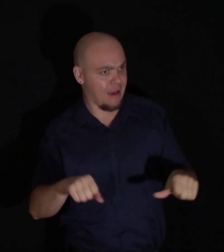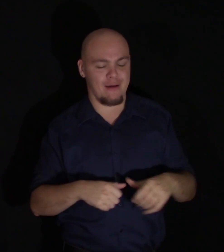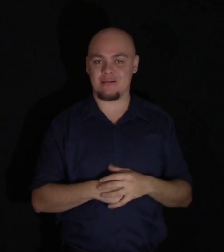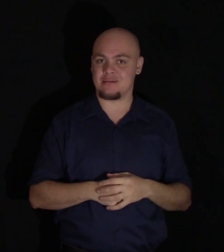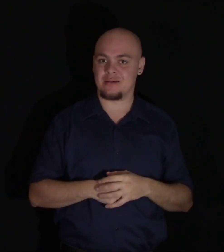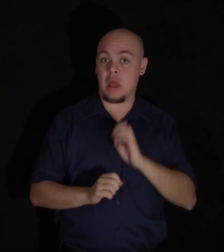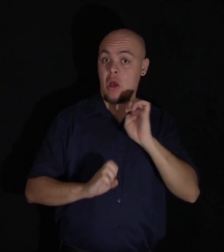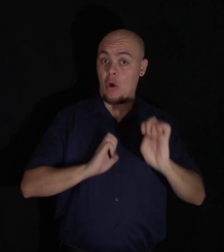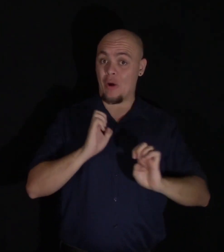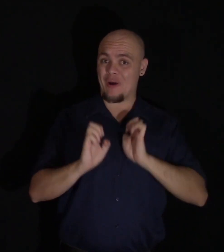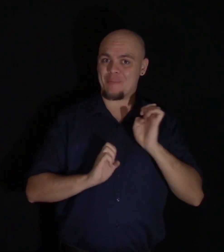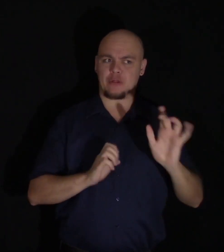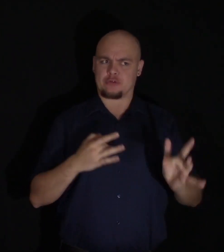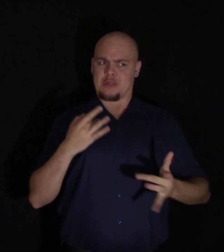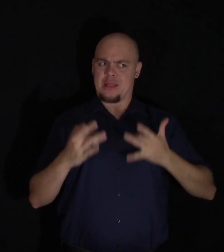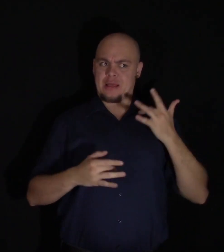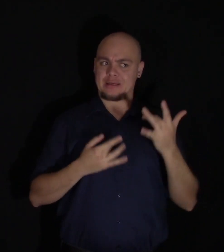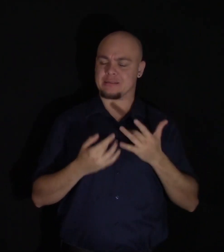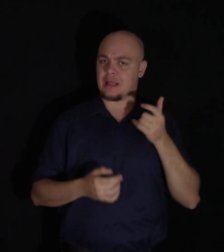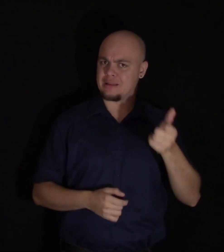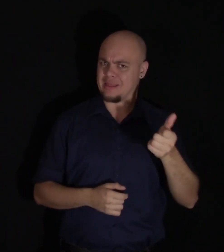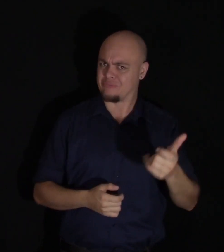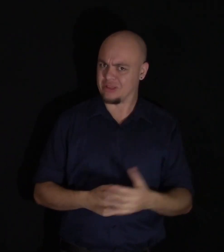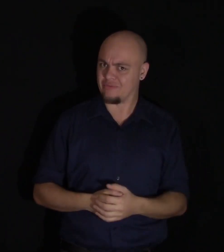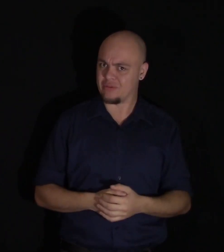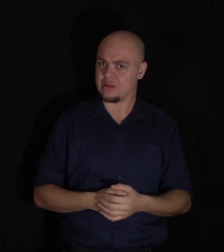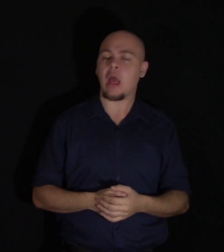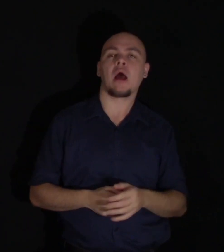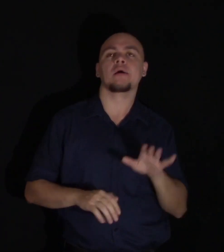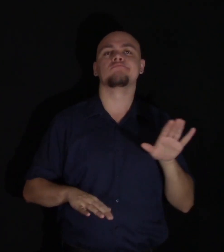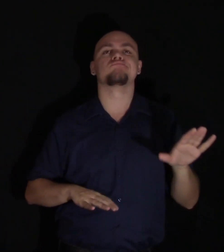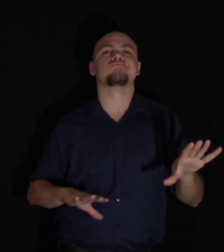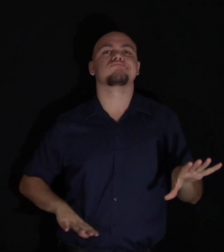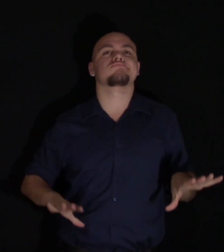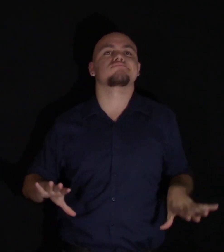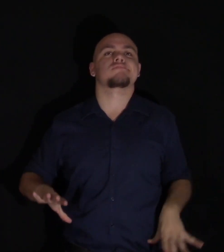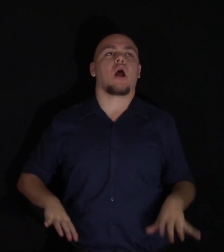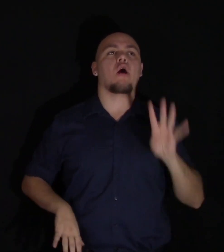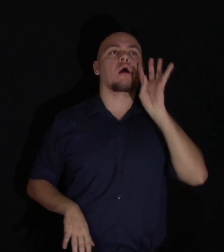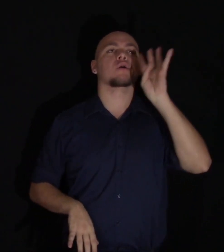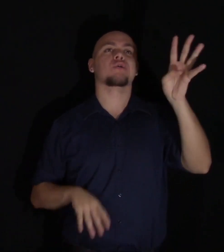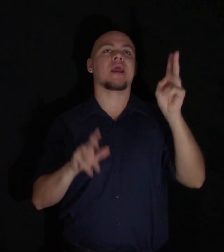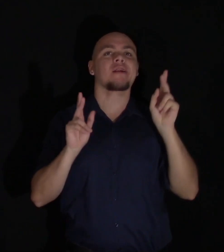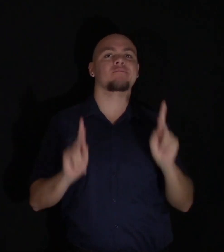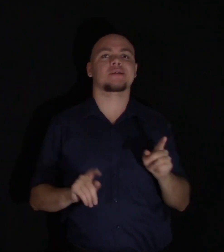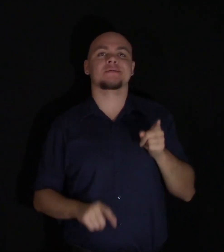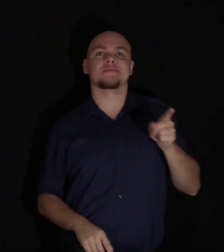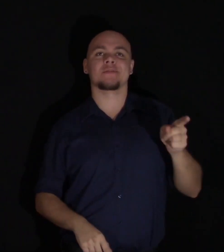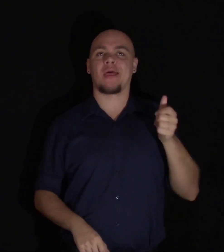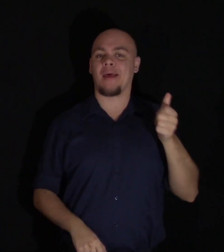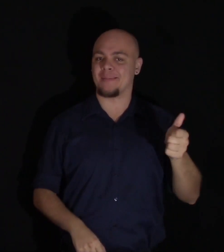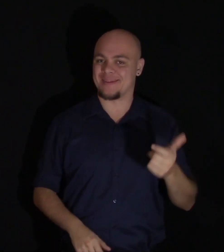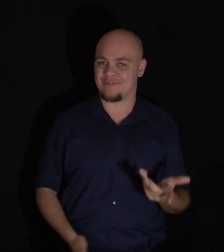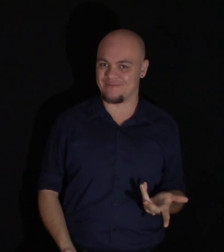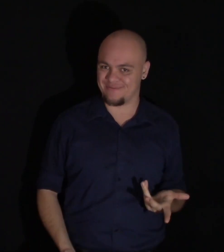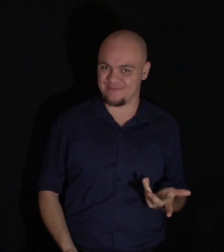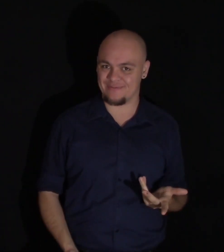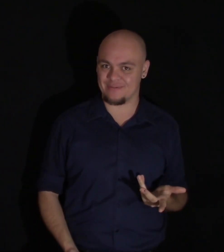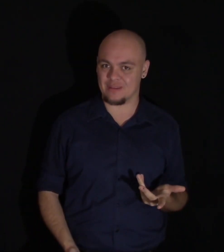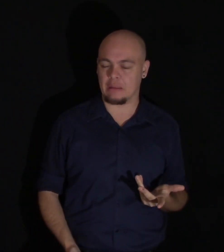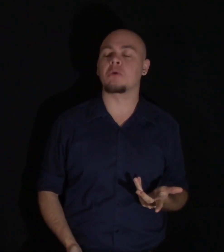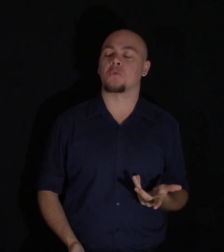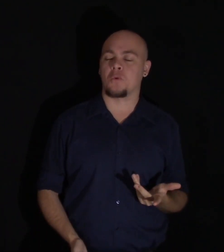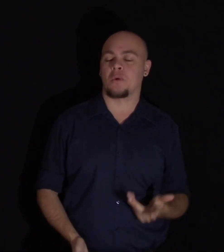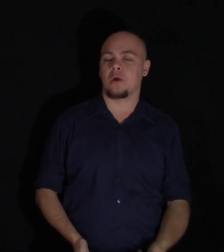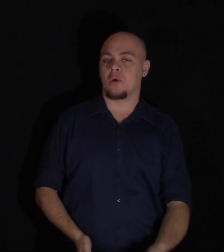emotionally excited about the fact that they walk around thinking of themselves as a creative person. Right? So I thought